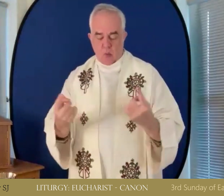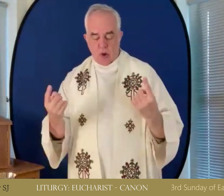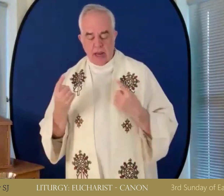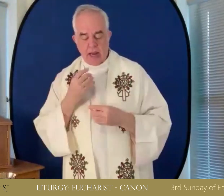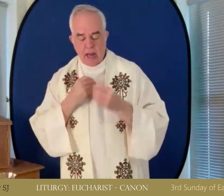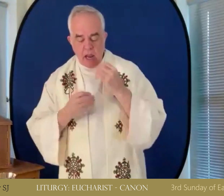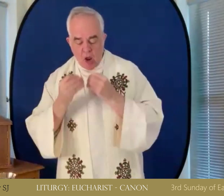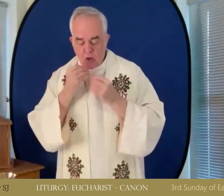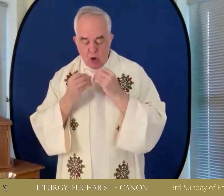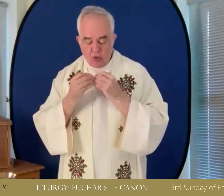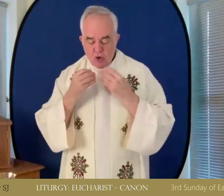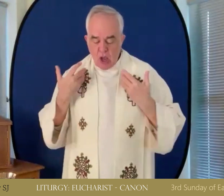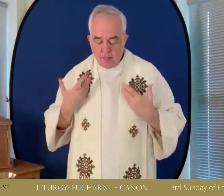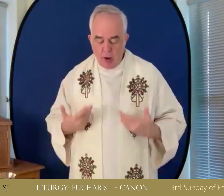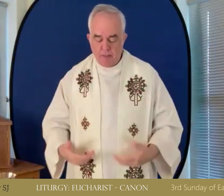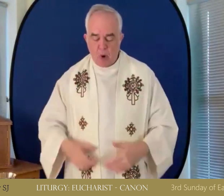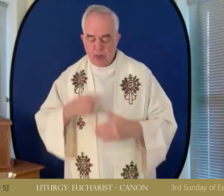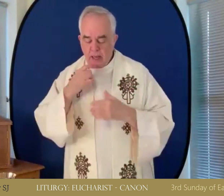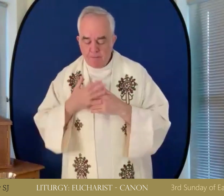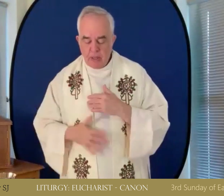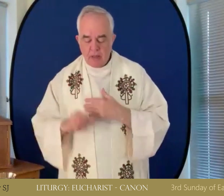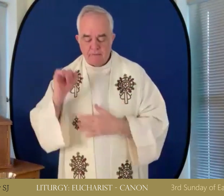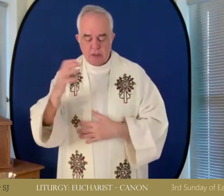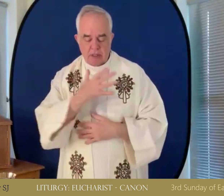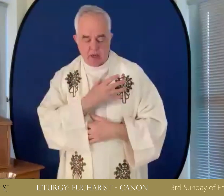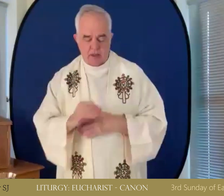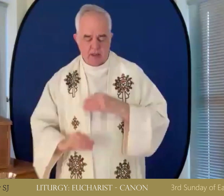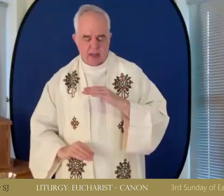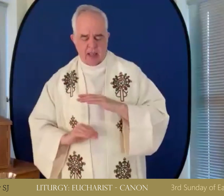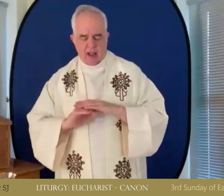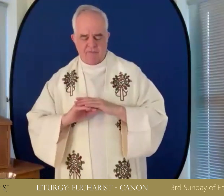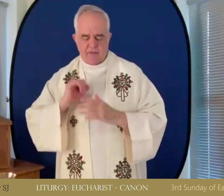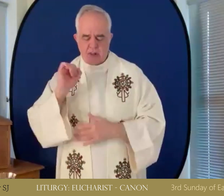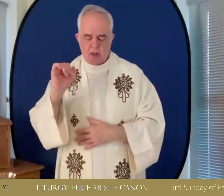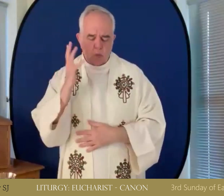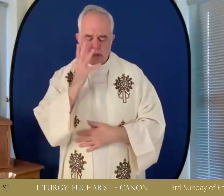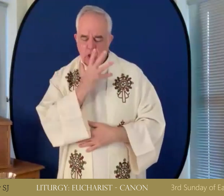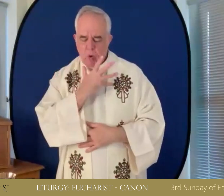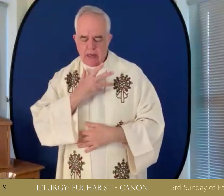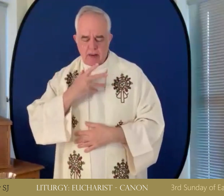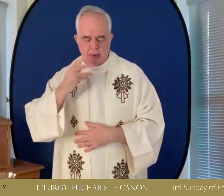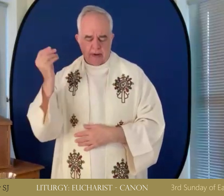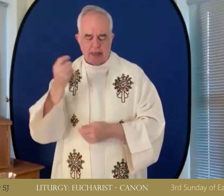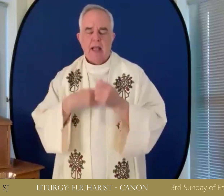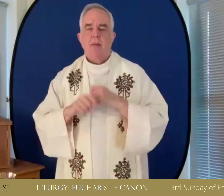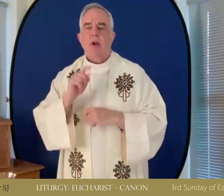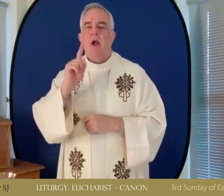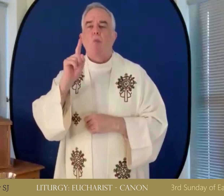we, nourished by the body and blood of your Son, and filled with the Holy Spirit, become